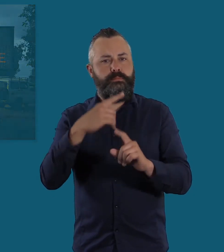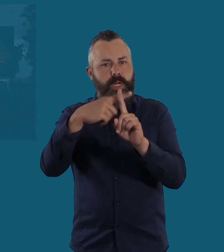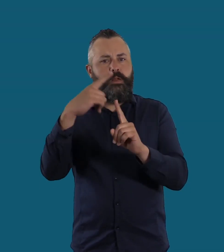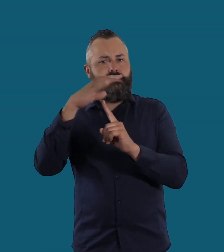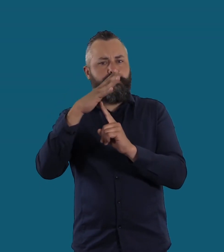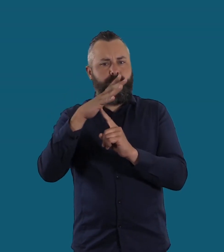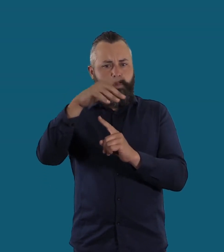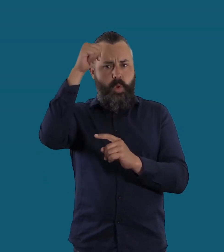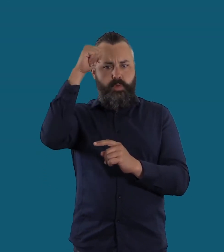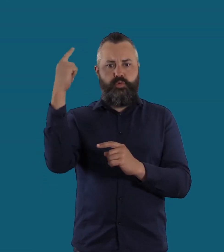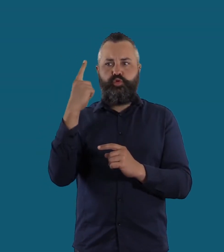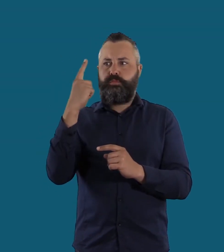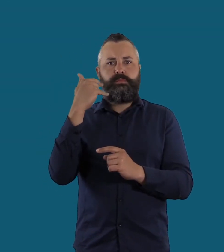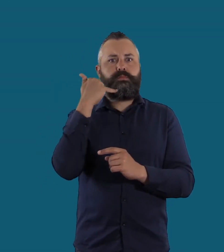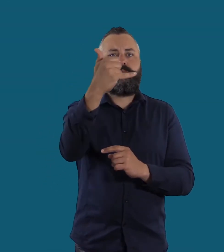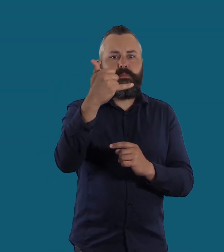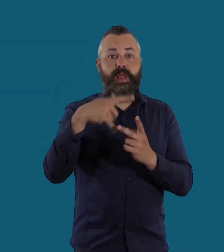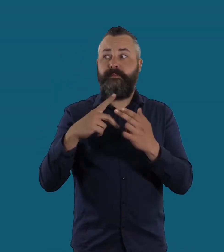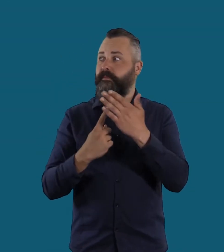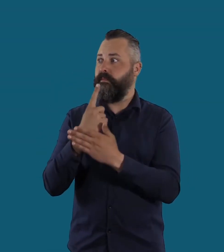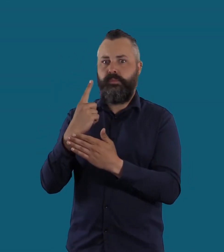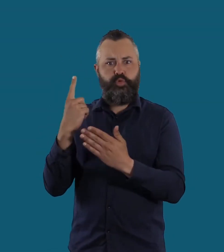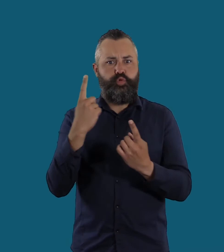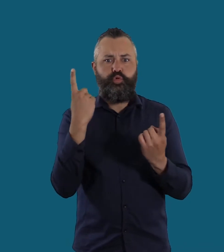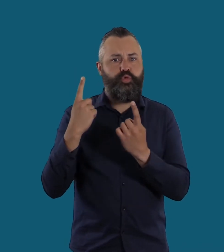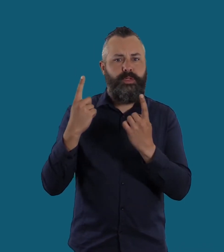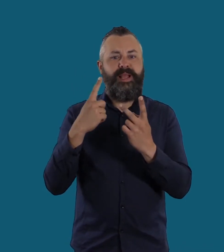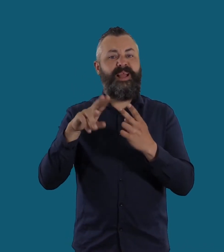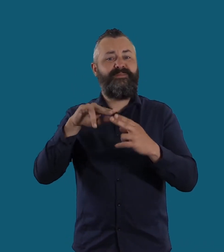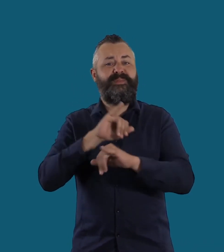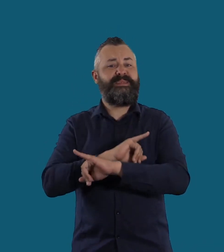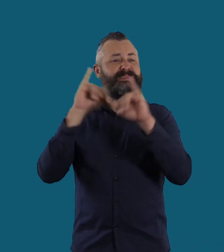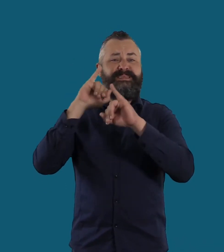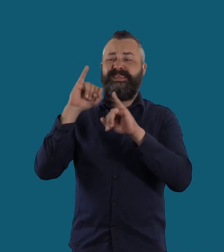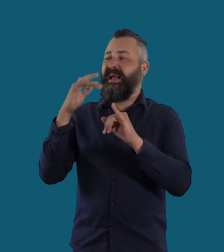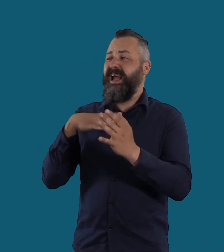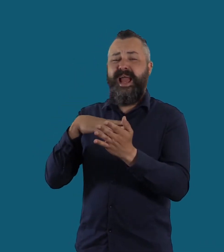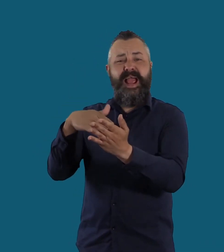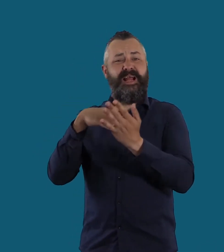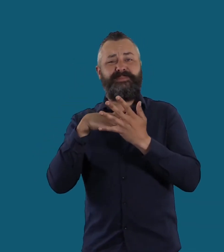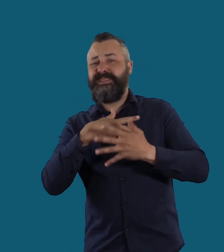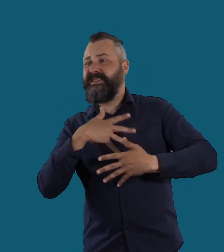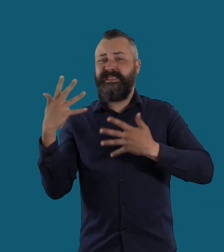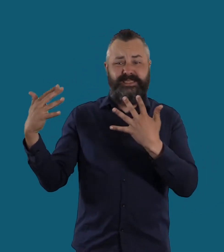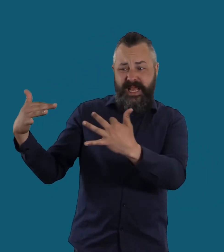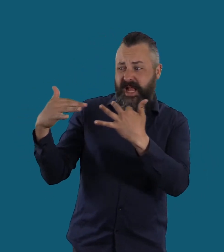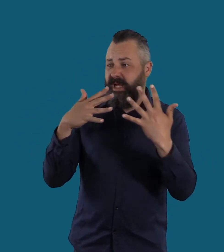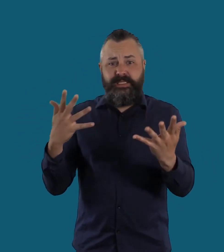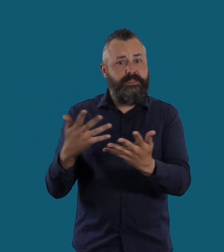Know who to call. For emergency help in tsunami, call the SES.